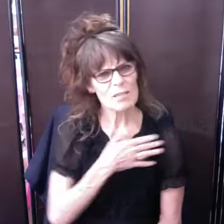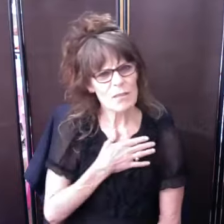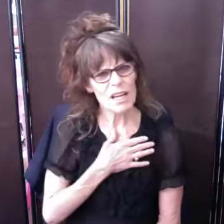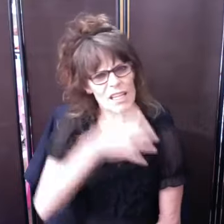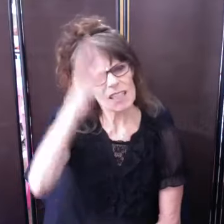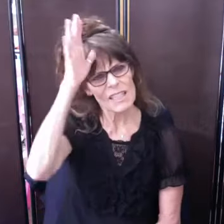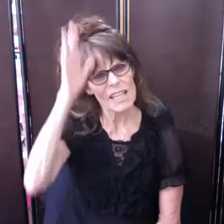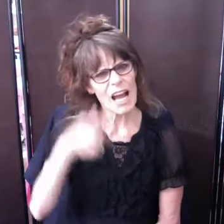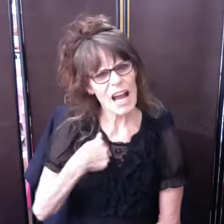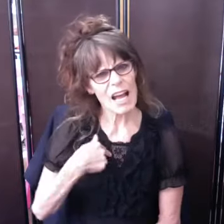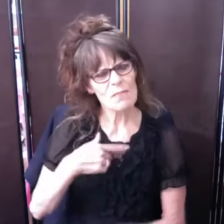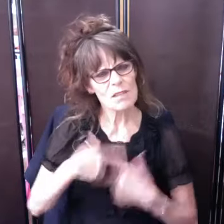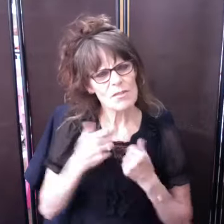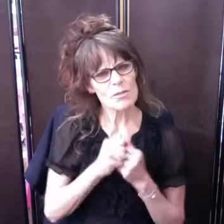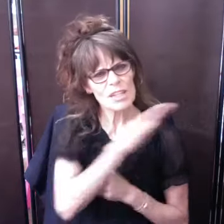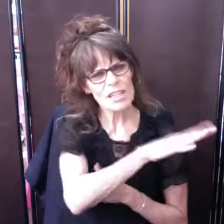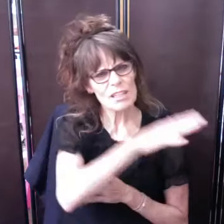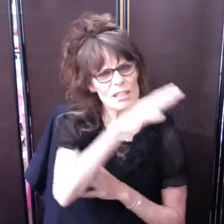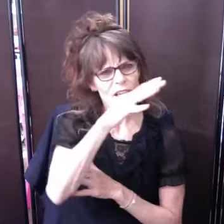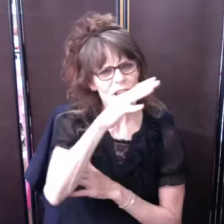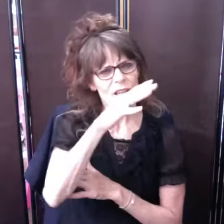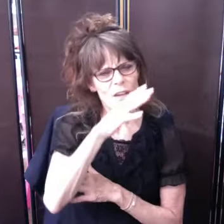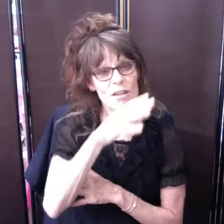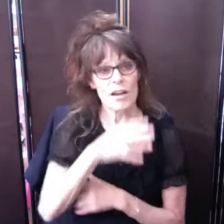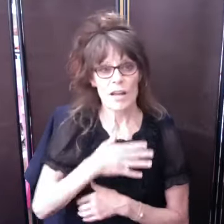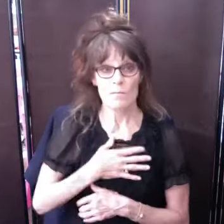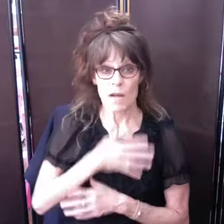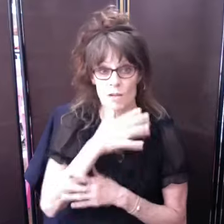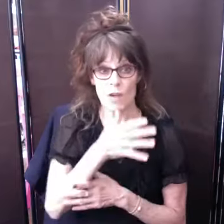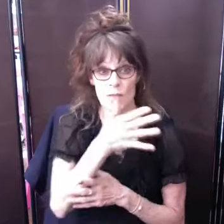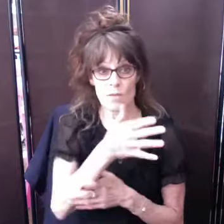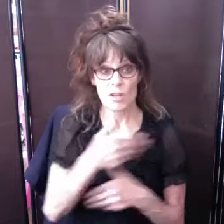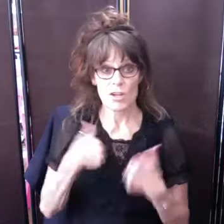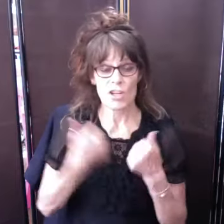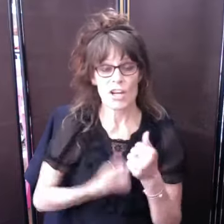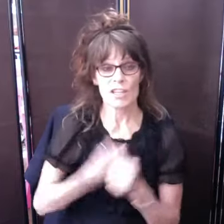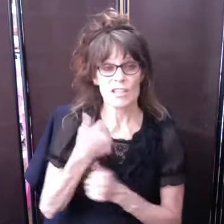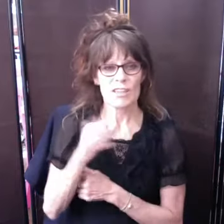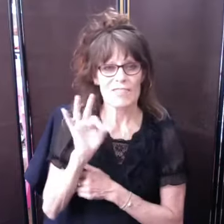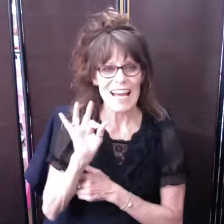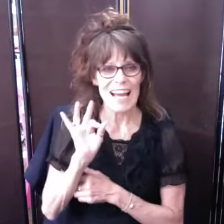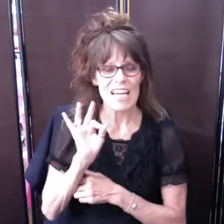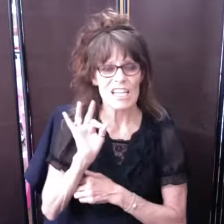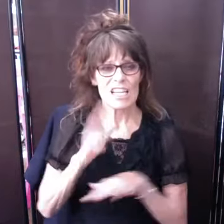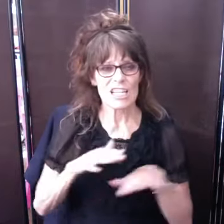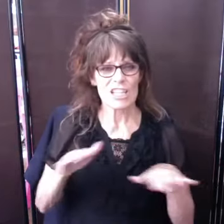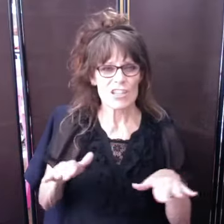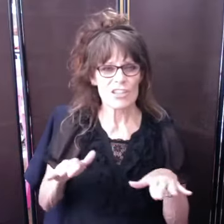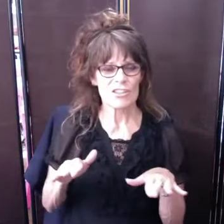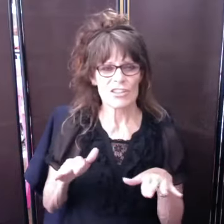mother. And my grandmother was the youngest of 9 children. There were 5 girls in that family, and they all lived ripe old ages. And I swear to